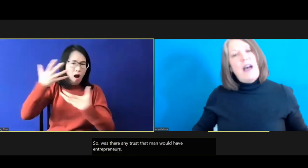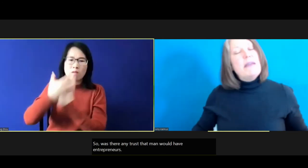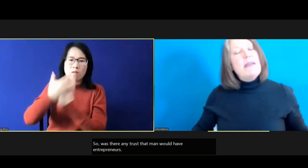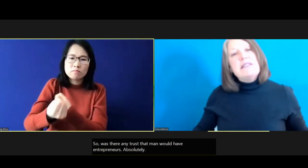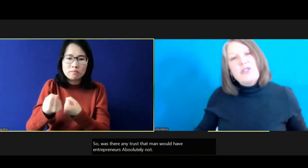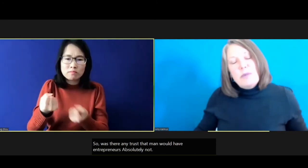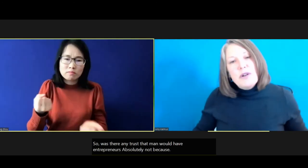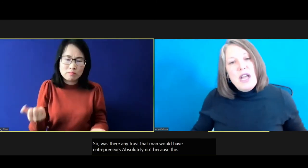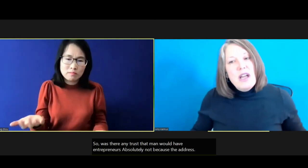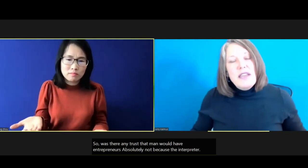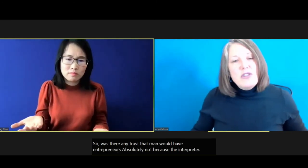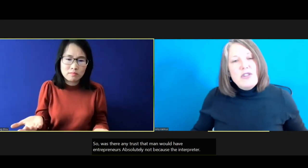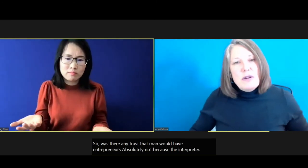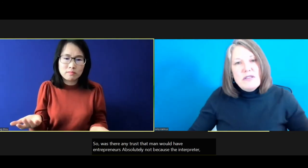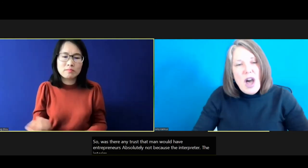Absolutely not, because